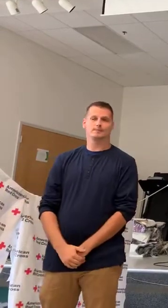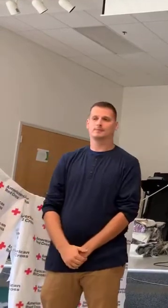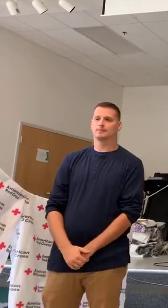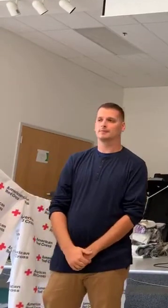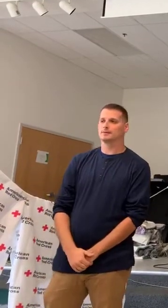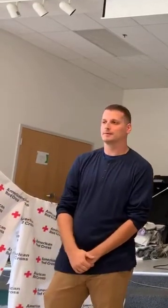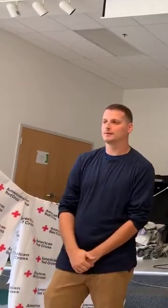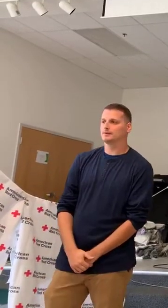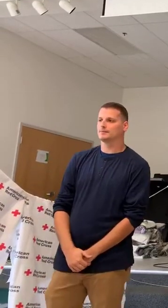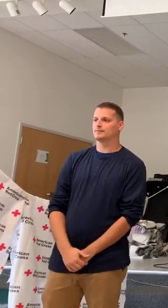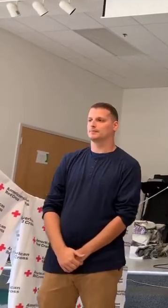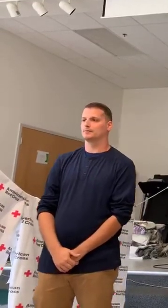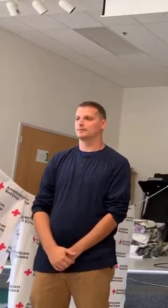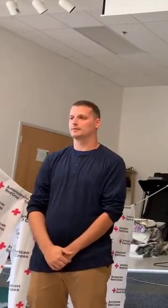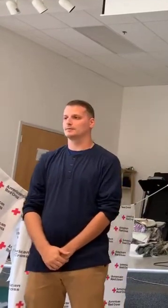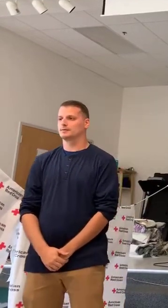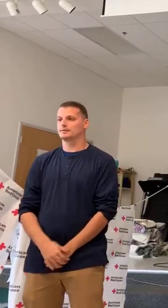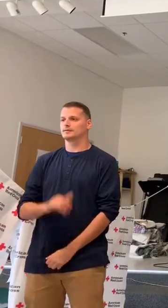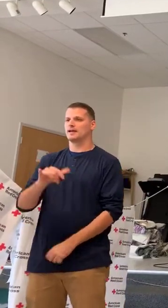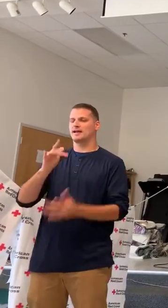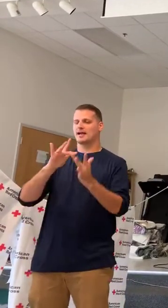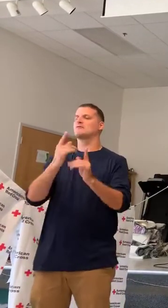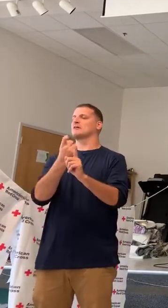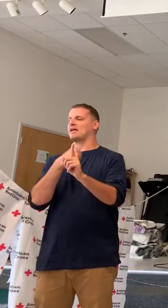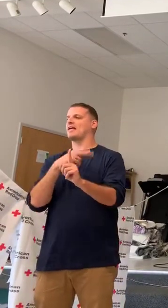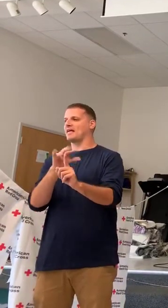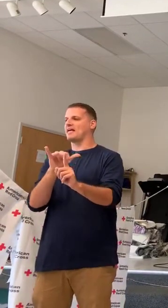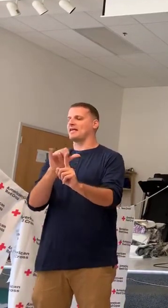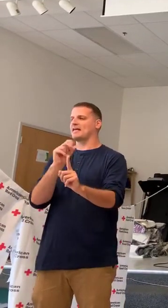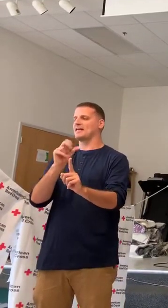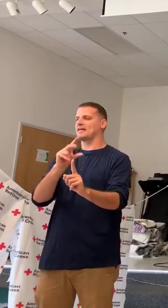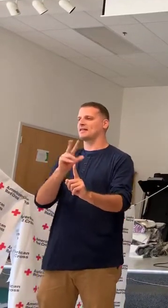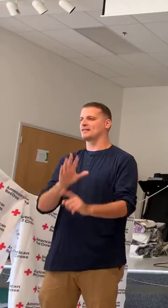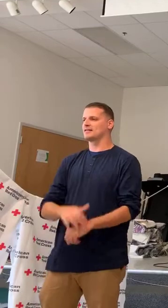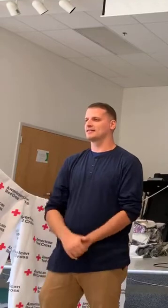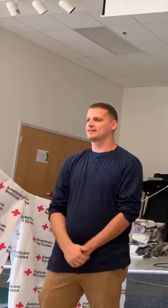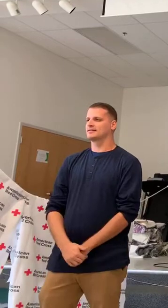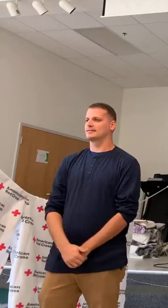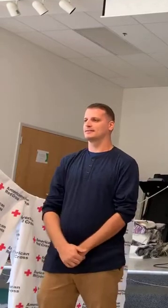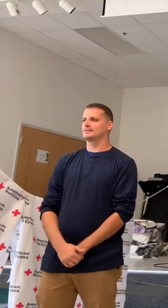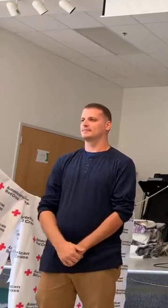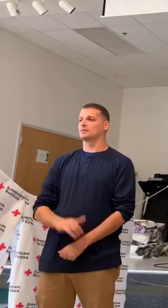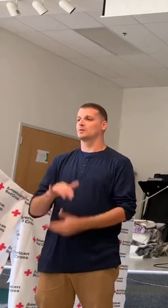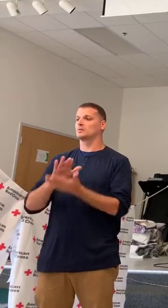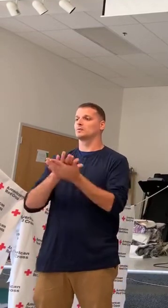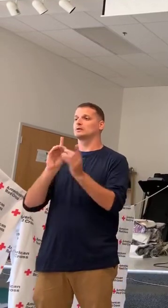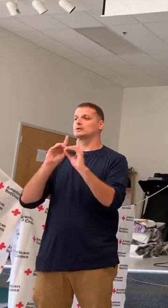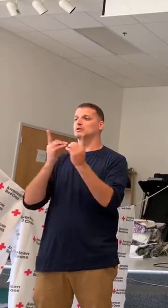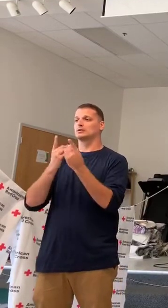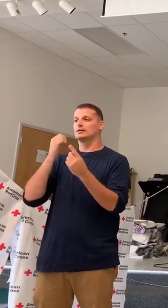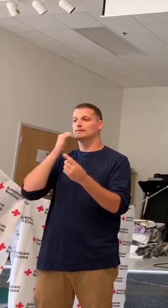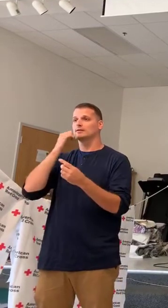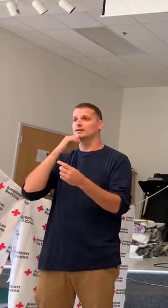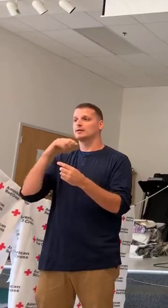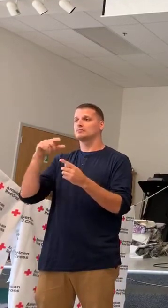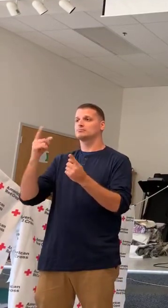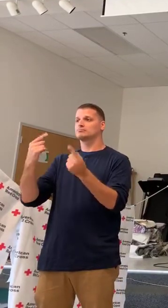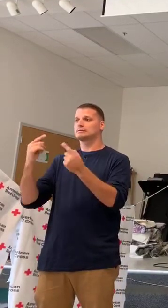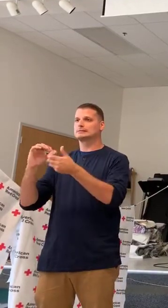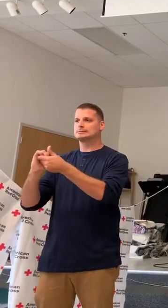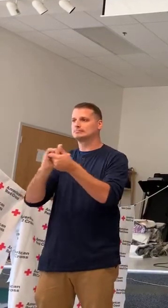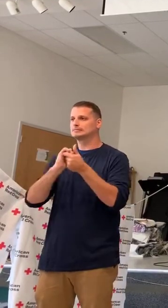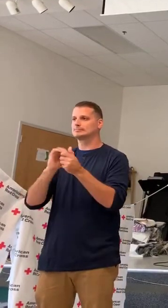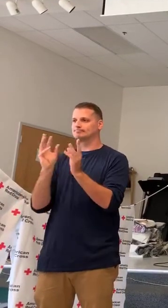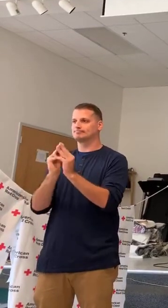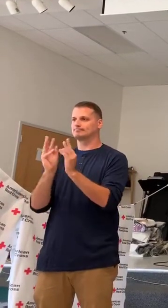We do our cooperator meetings, and the school district's been coming every day. So the plan is that the teachers are coming back Monday to assess the